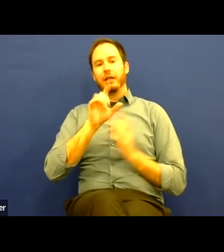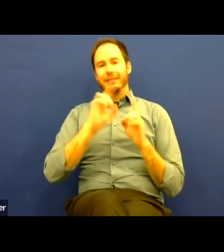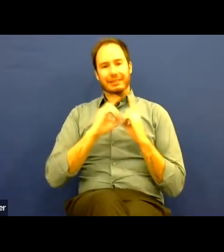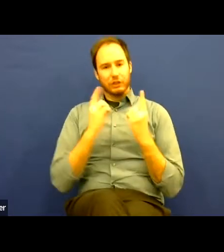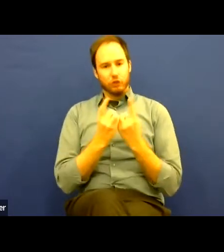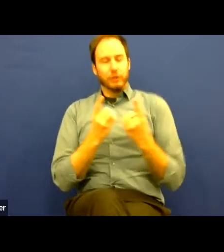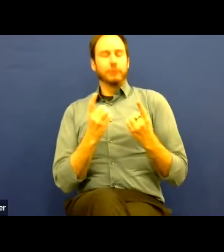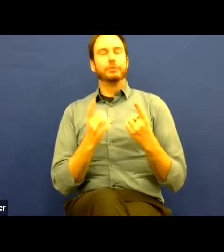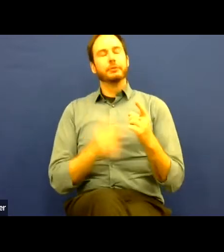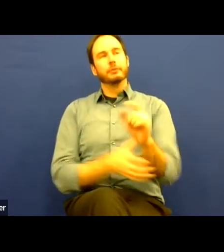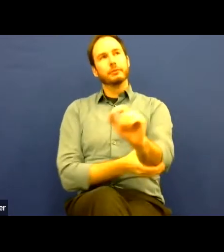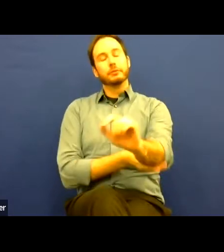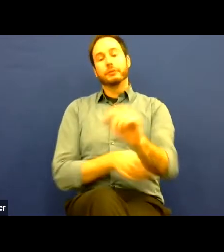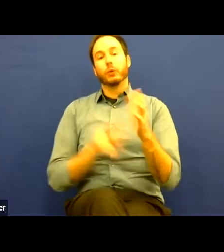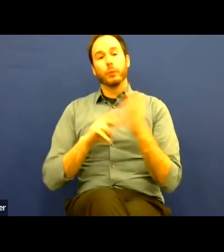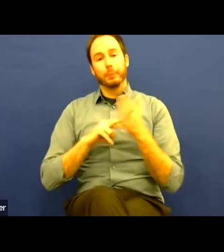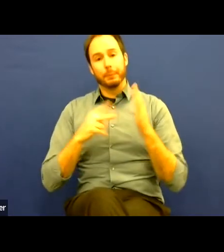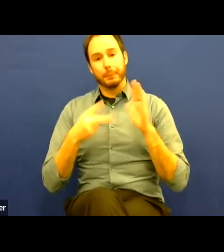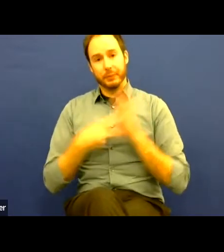So,